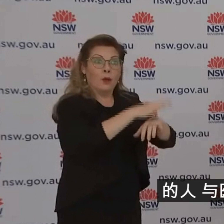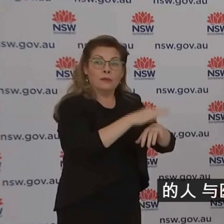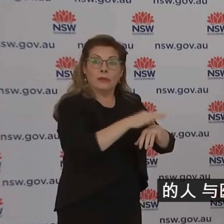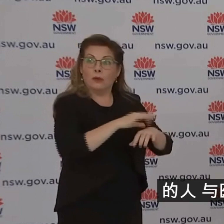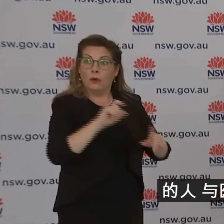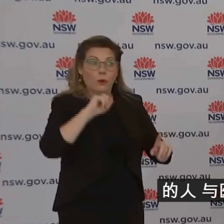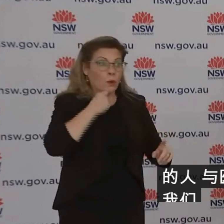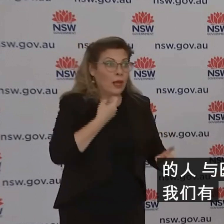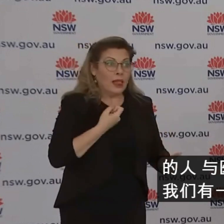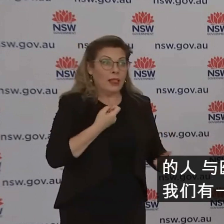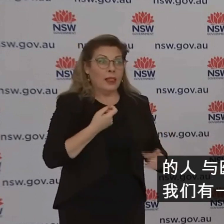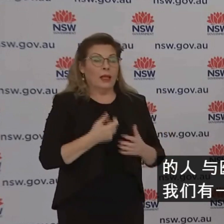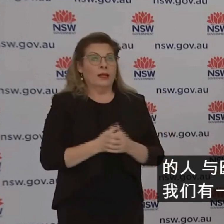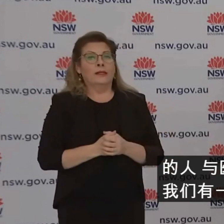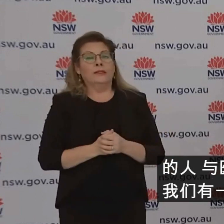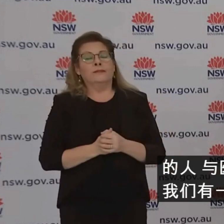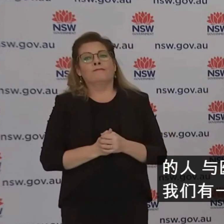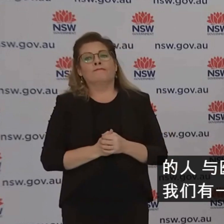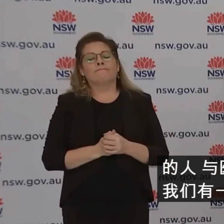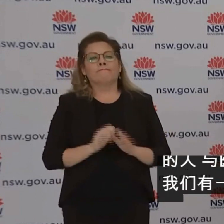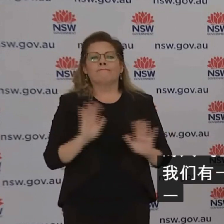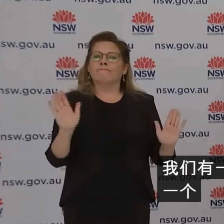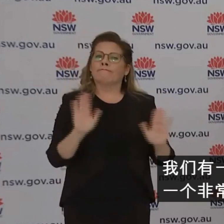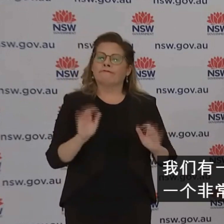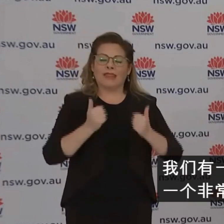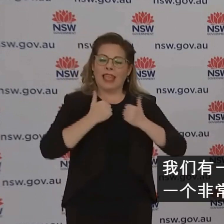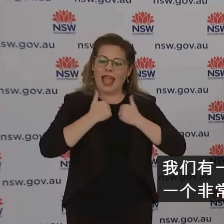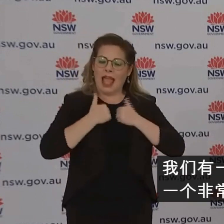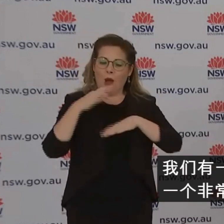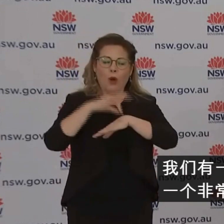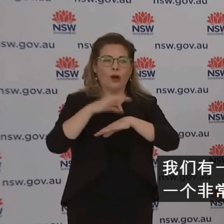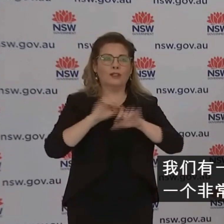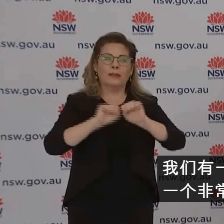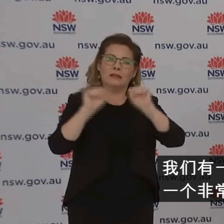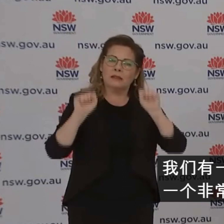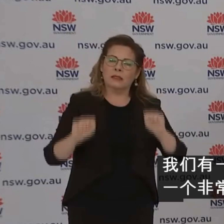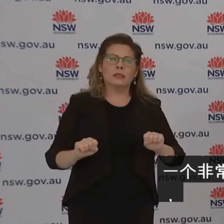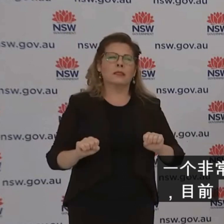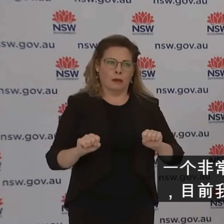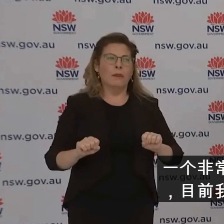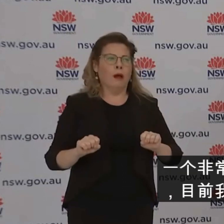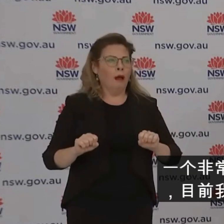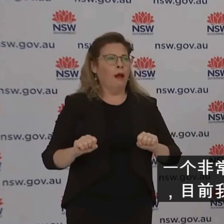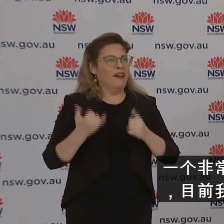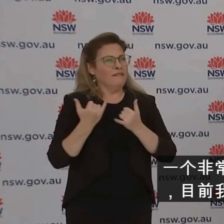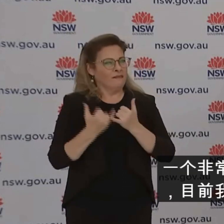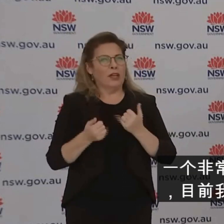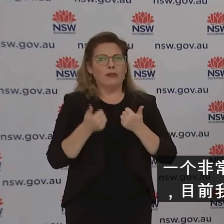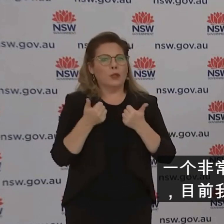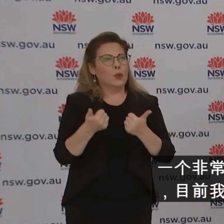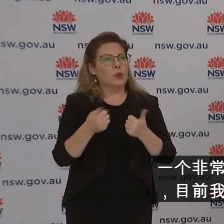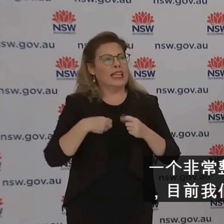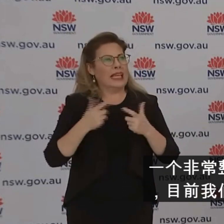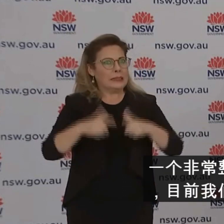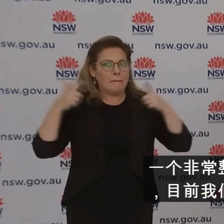our hospital system. We have a very large hospital system and a very integrated hospital system. At the moment, we have